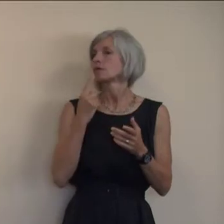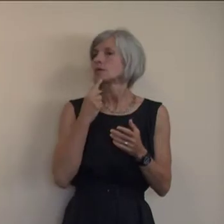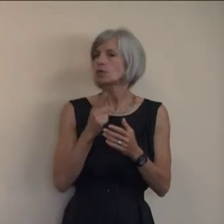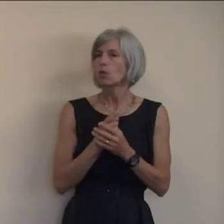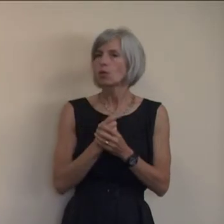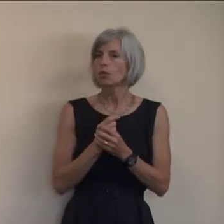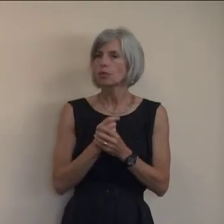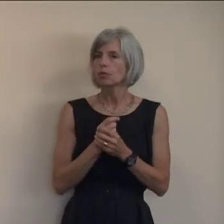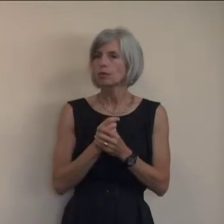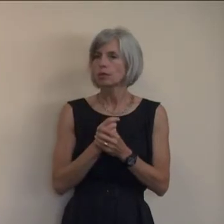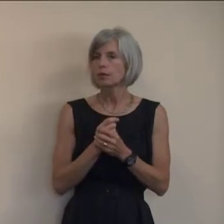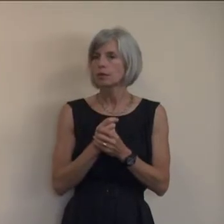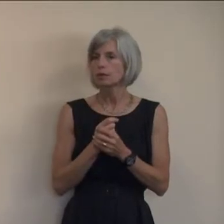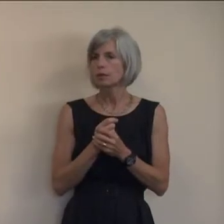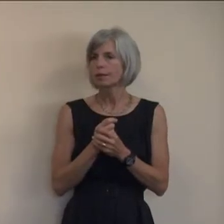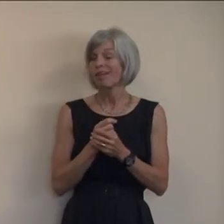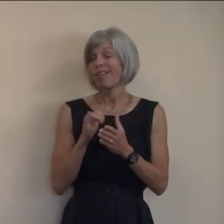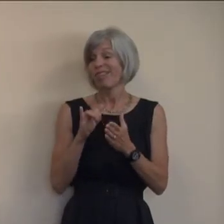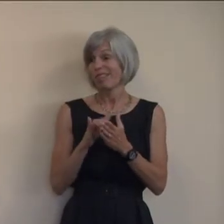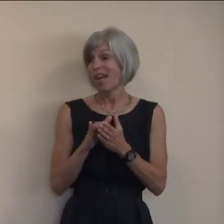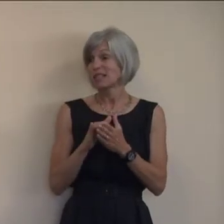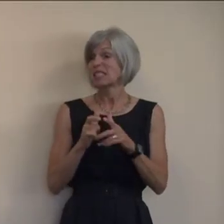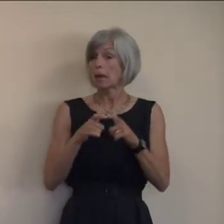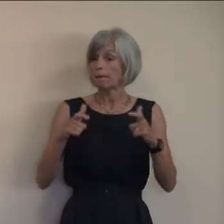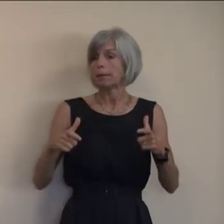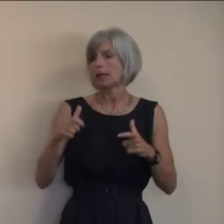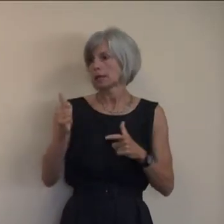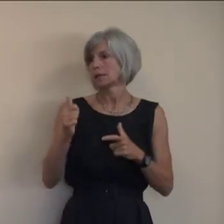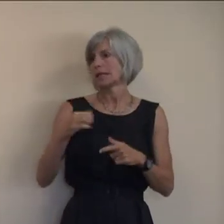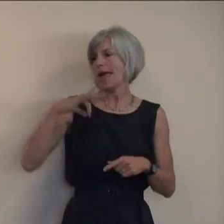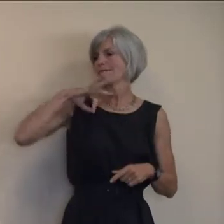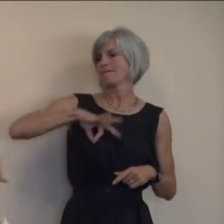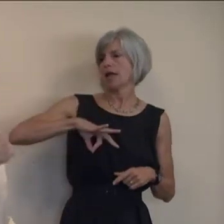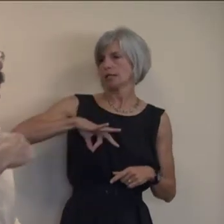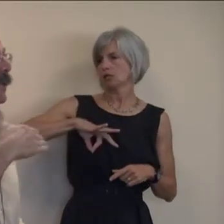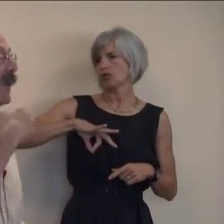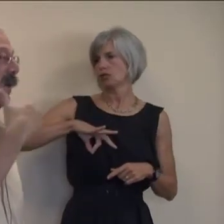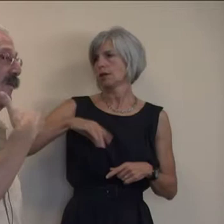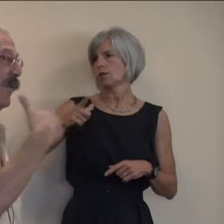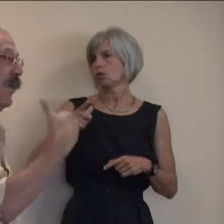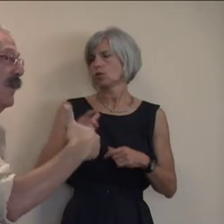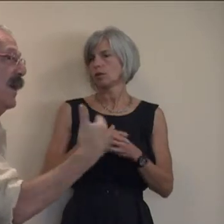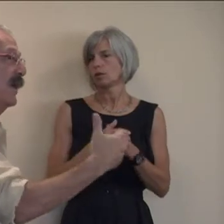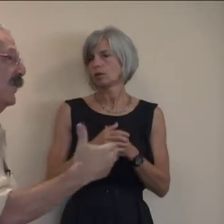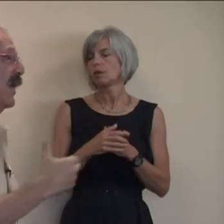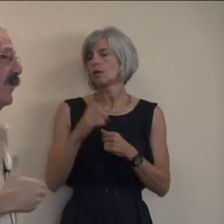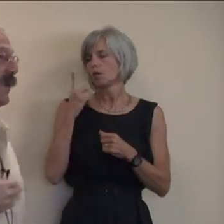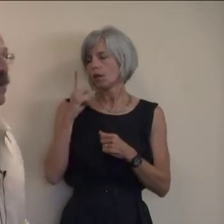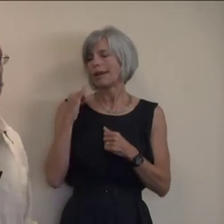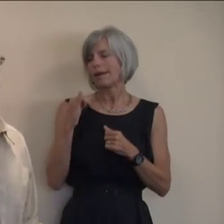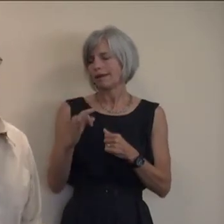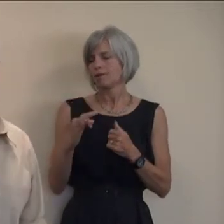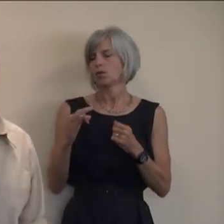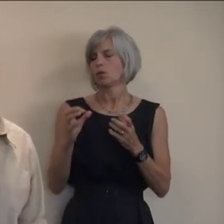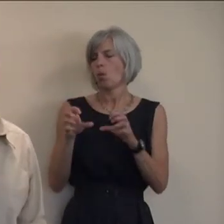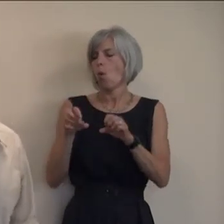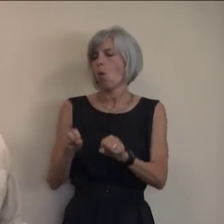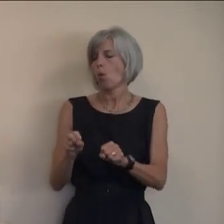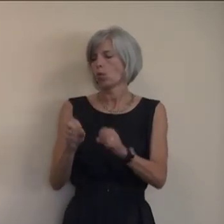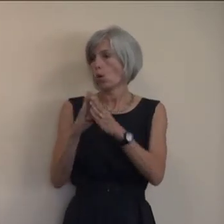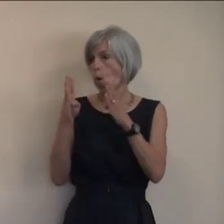ownership. Okay. That's by far the largest one. Similarly, for putting money aside for retirement,